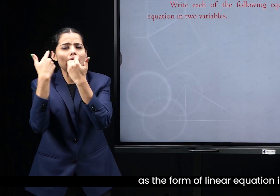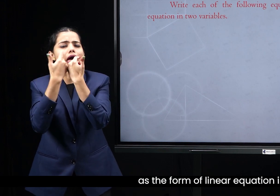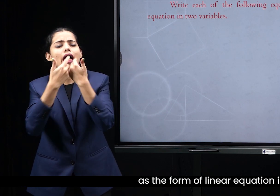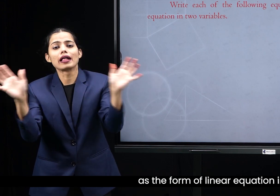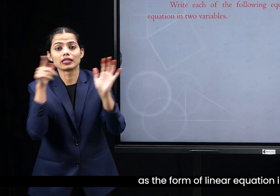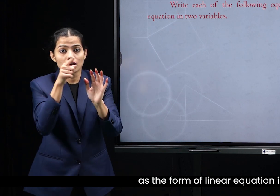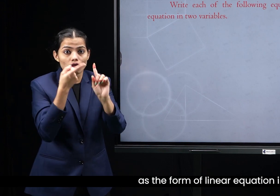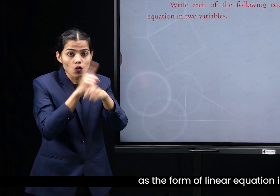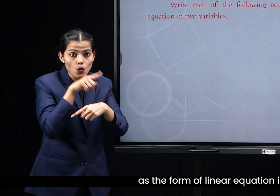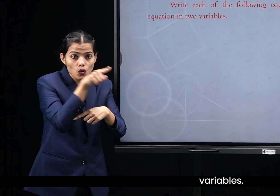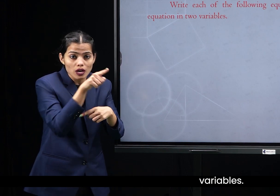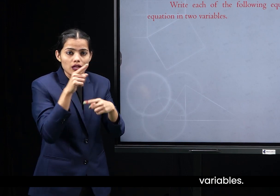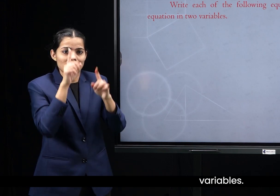equation in two variables.